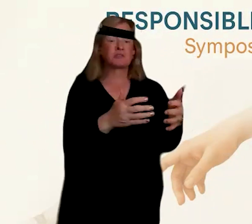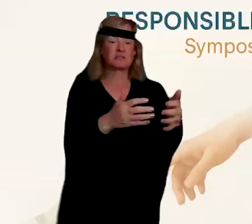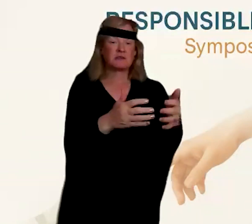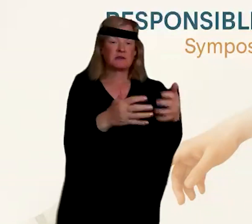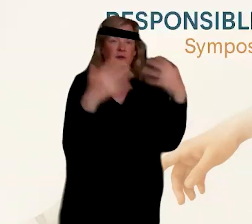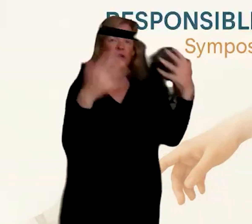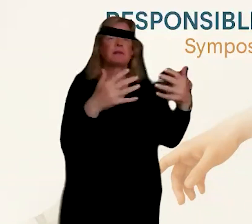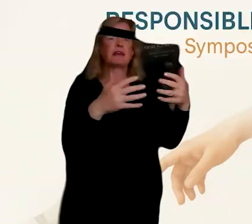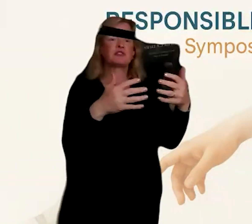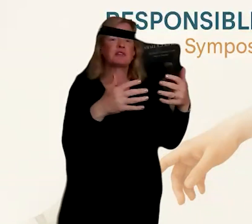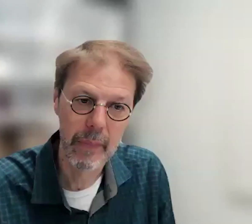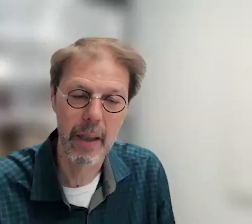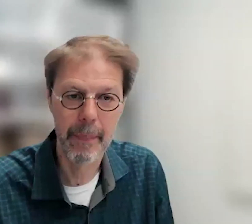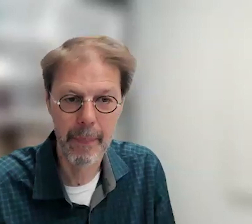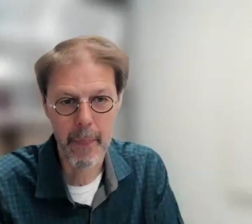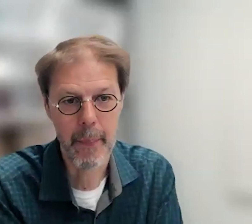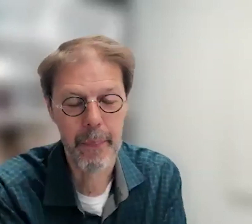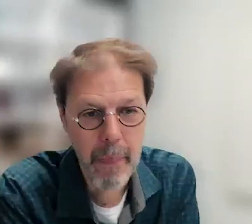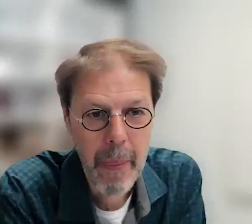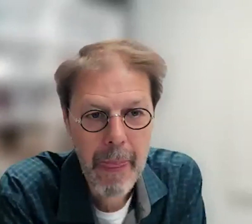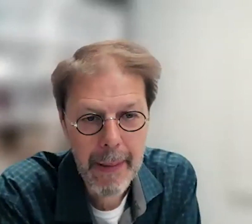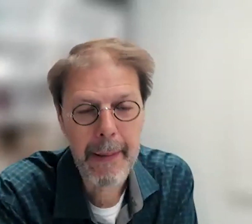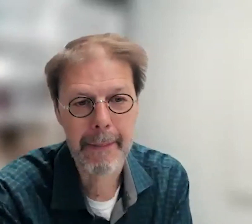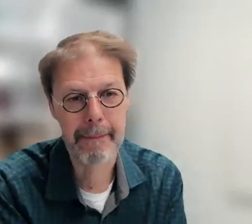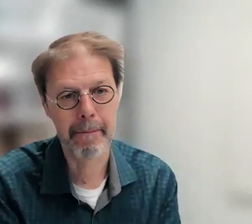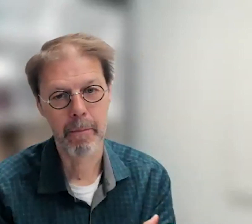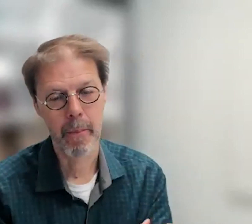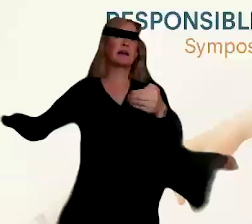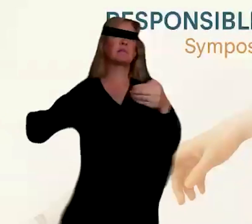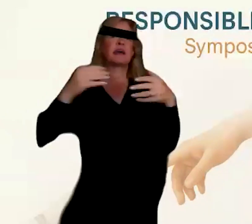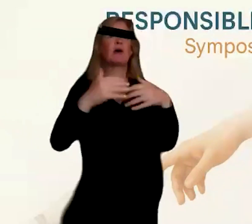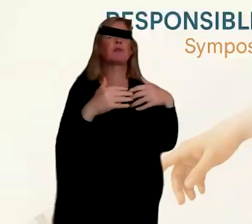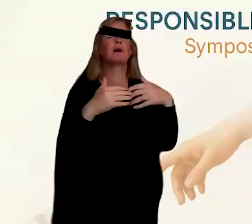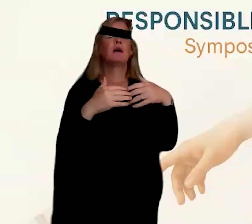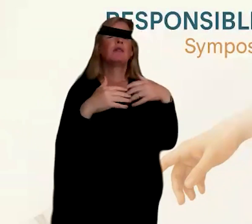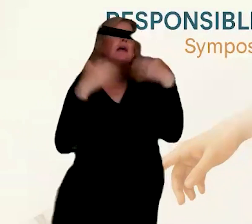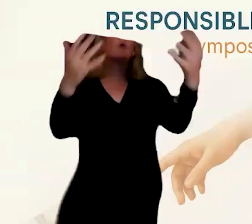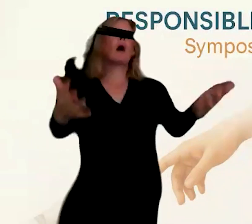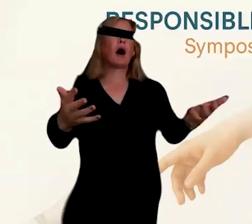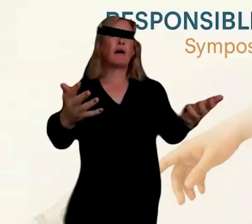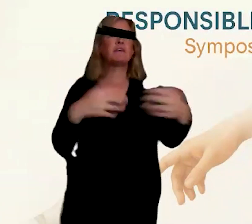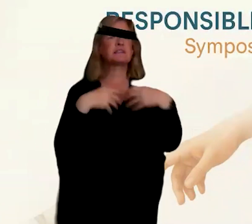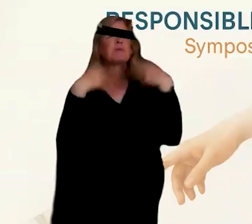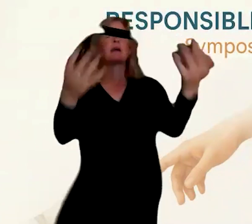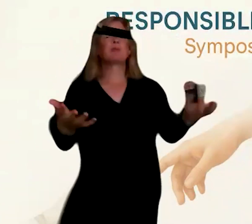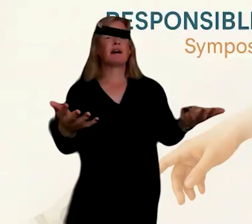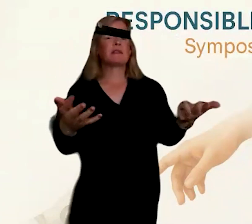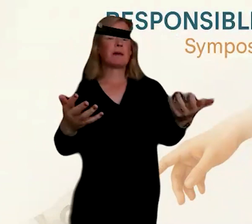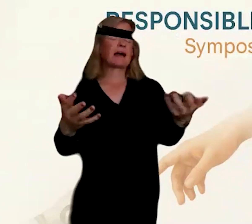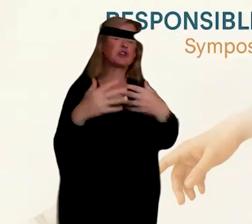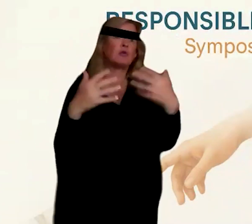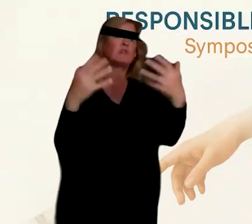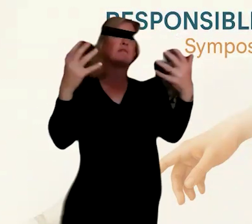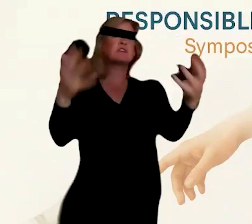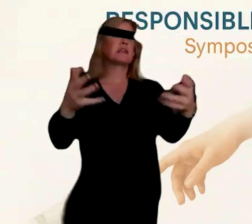of wellness recommendations, Yeah. even though our models are explicitly tying them to health, then obviously we can provide